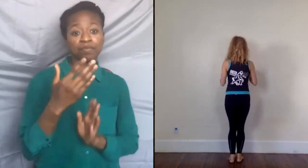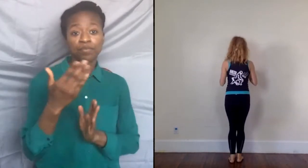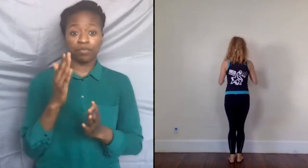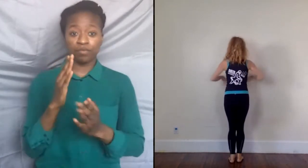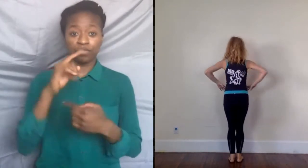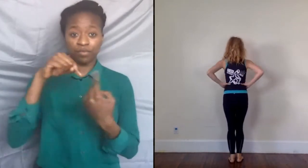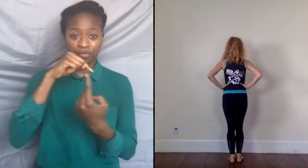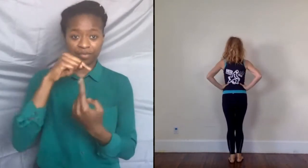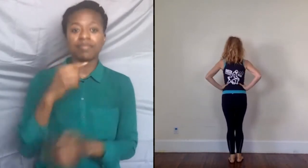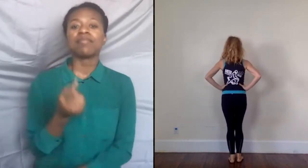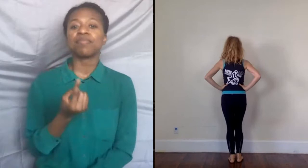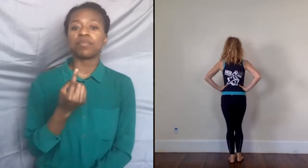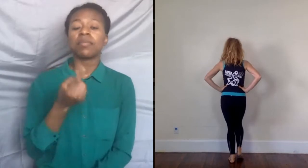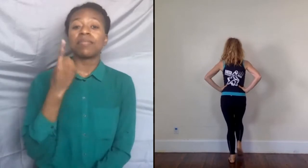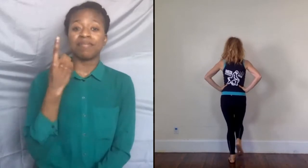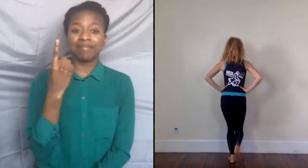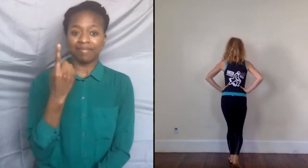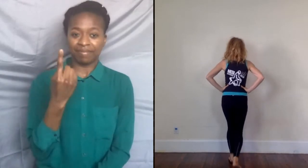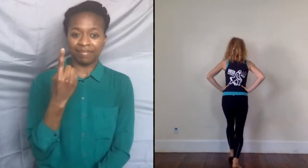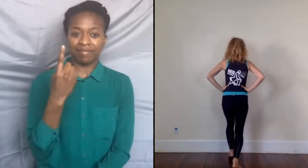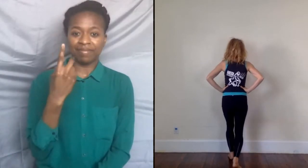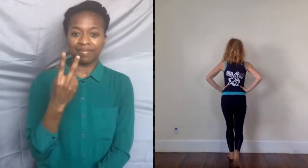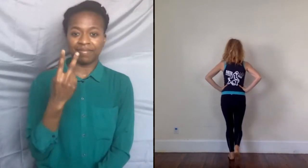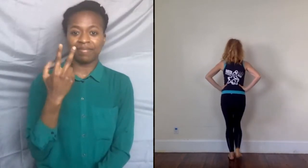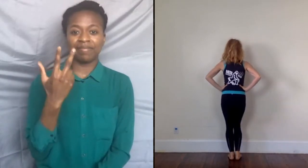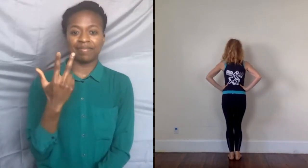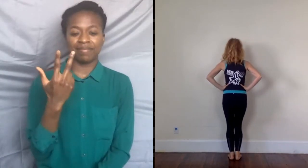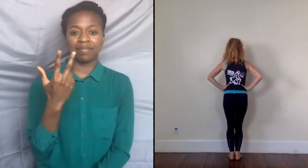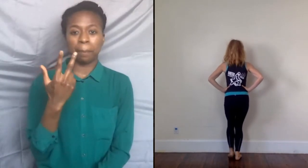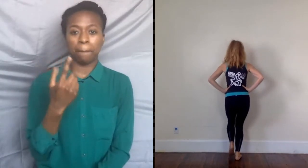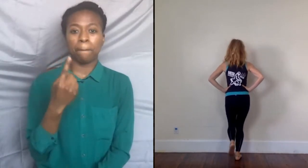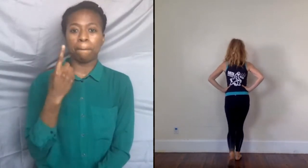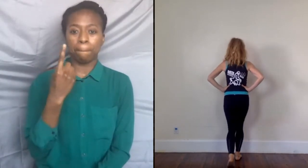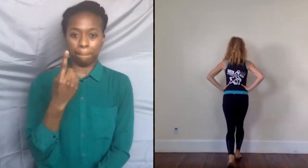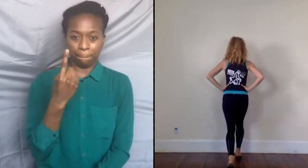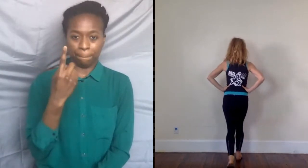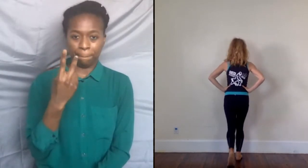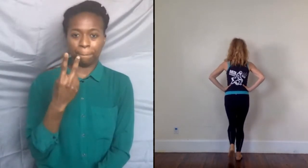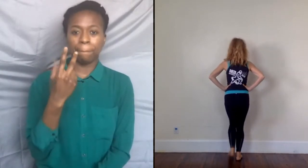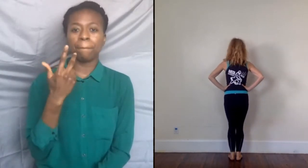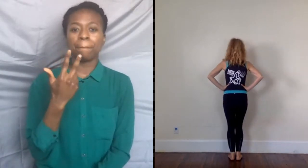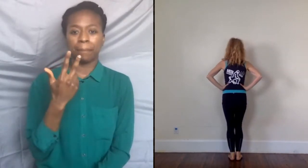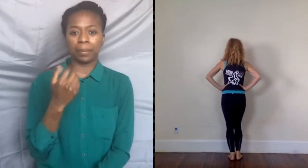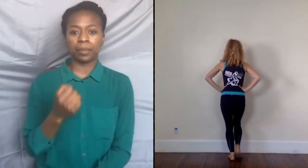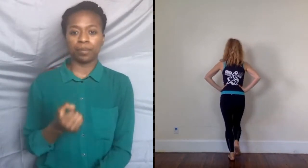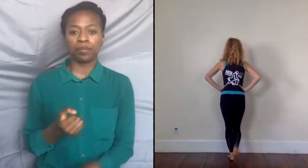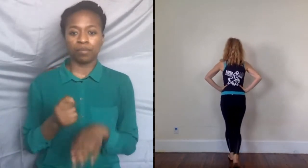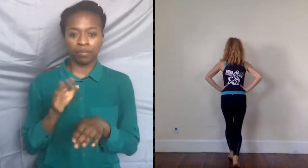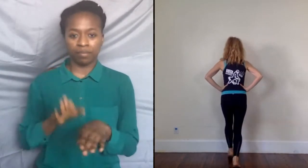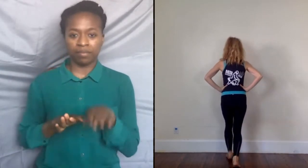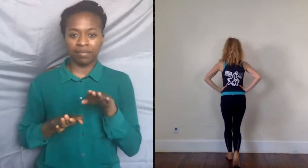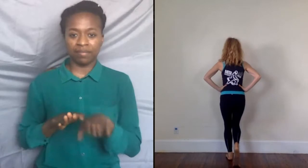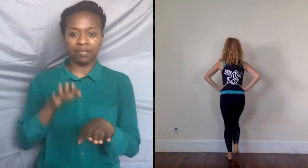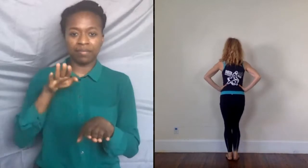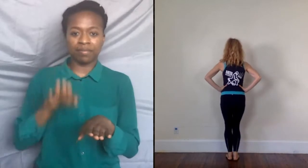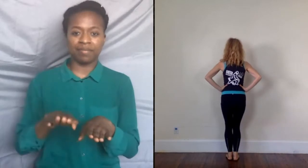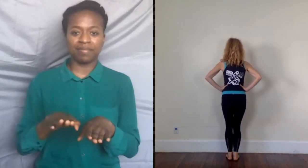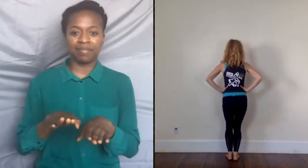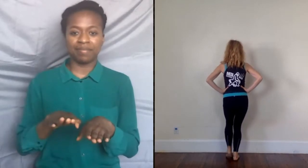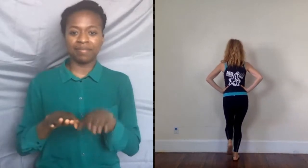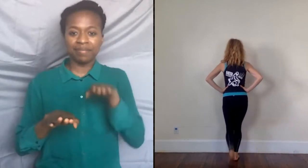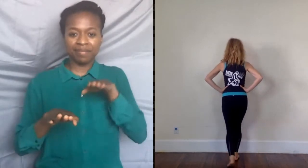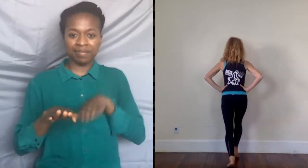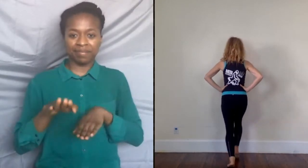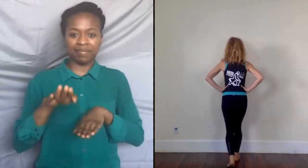way, same thing. And back and together. And back. And 1, 2, 3.